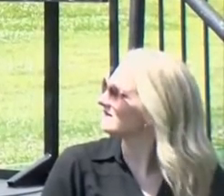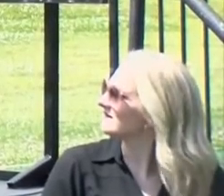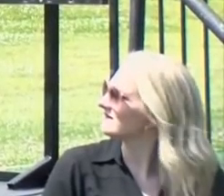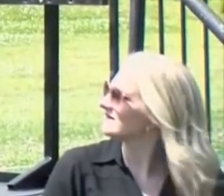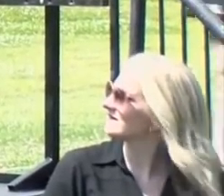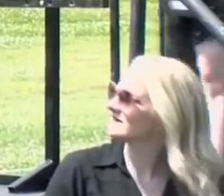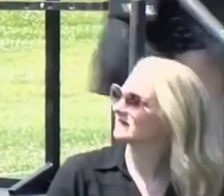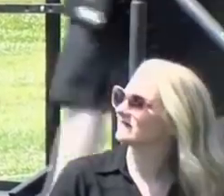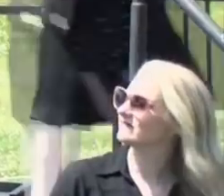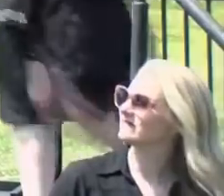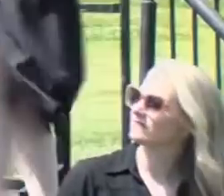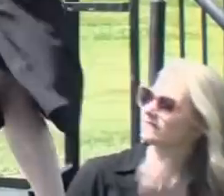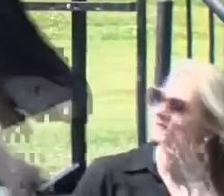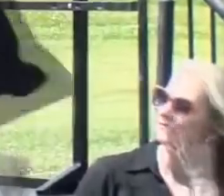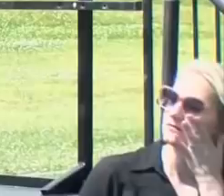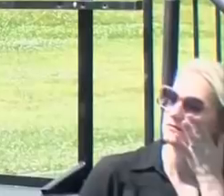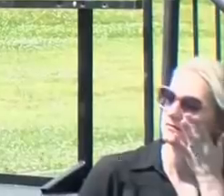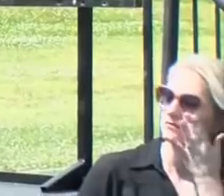Danielle Baird,